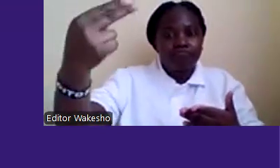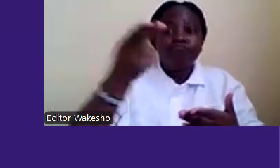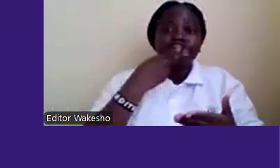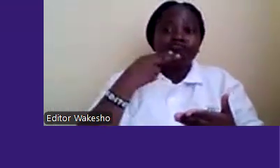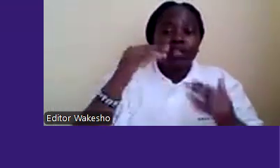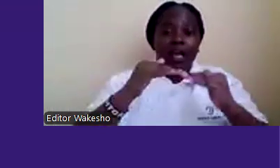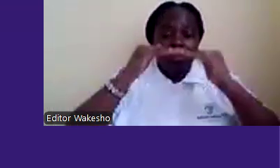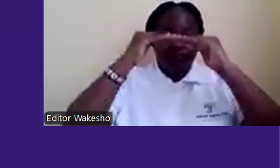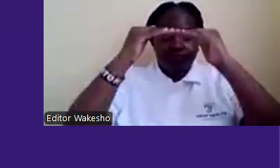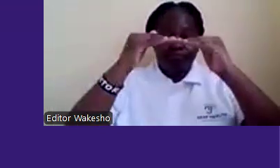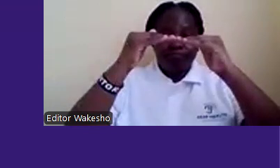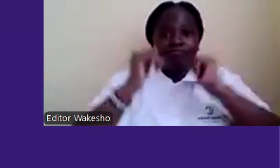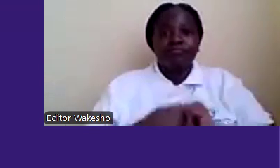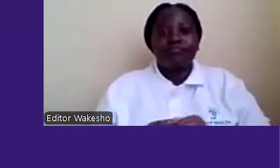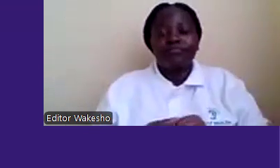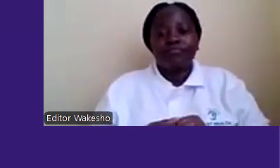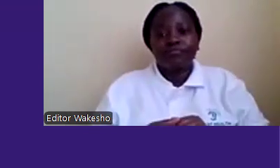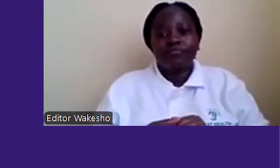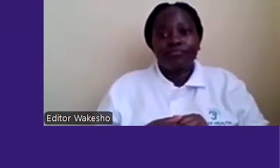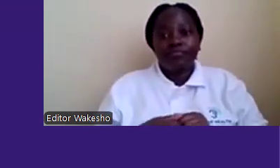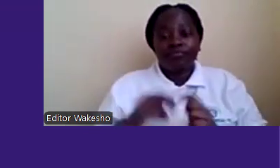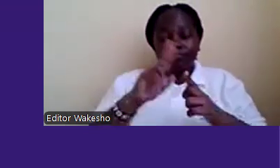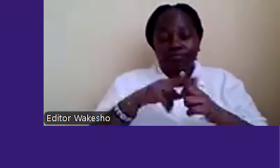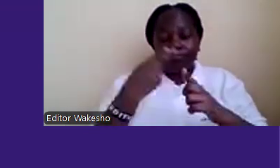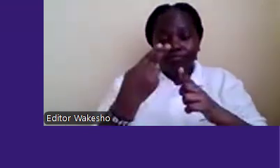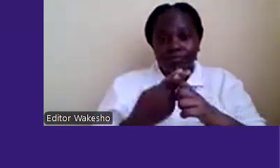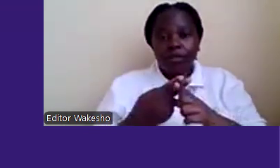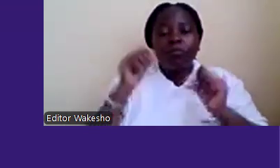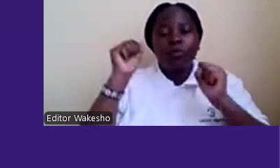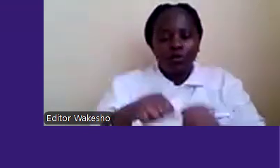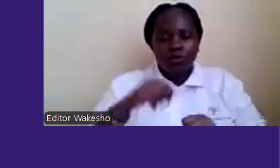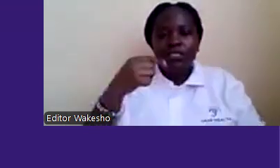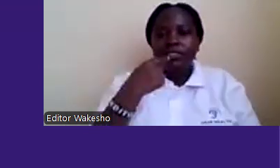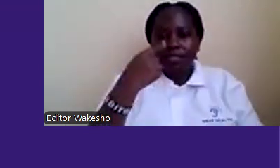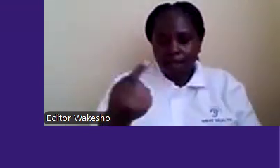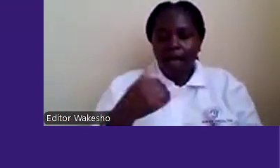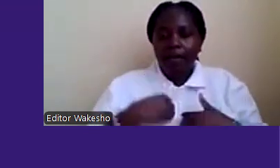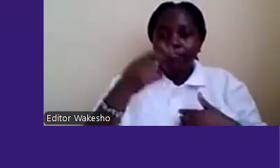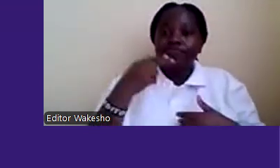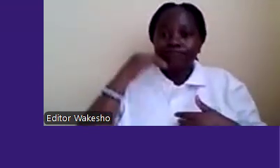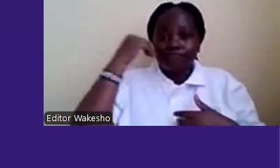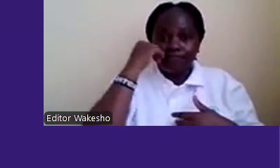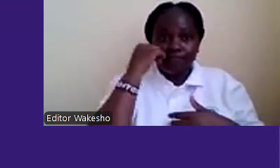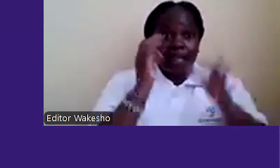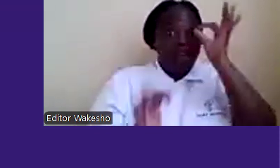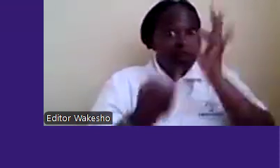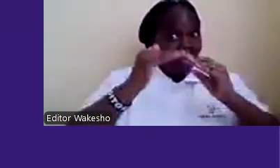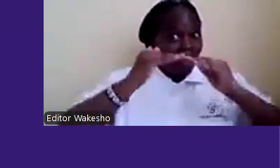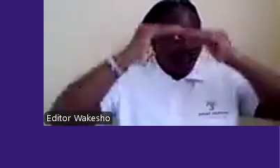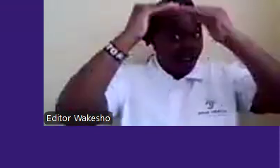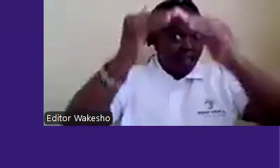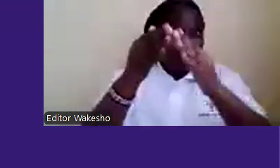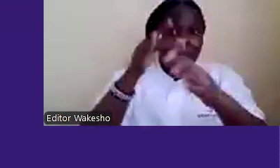why you will be considered diabetic if the level of your blood glucose after